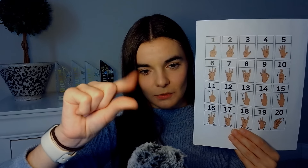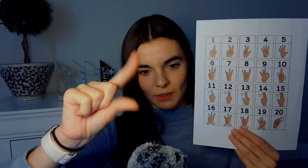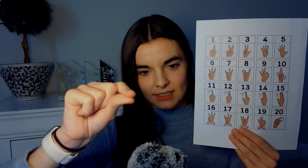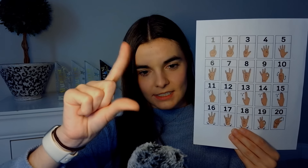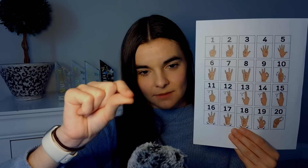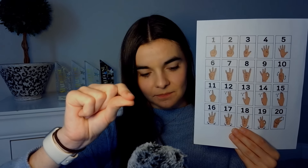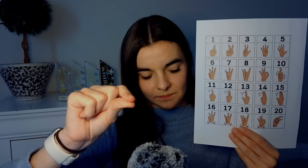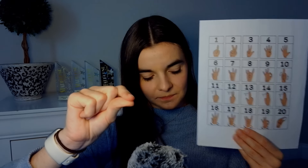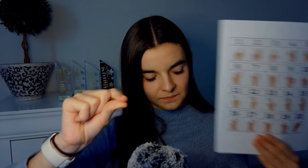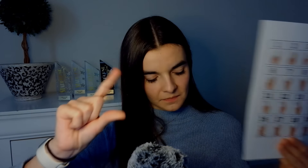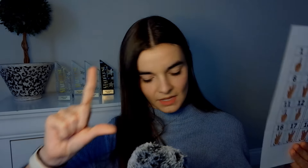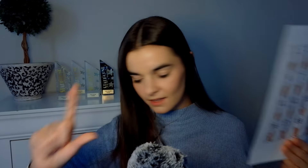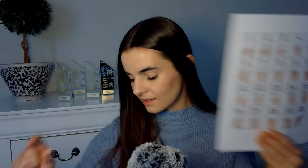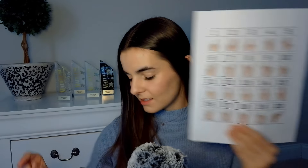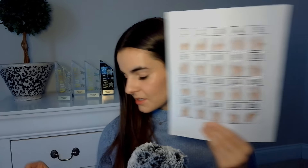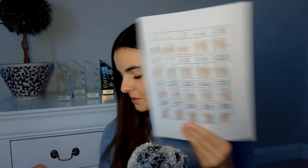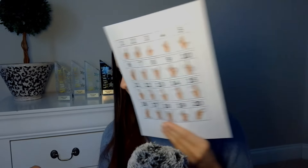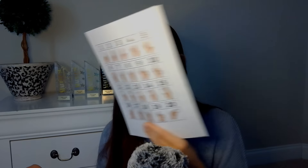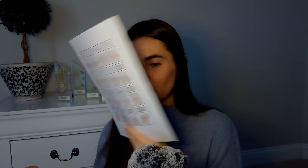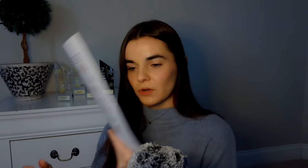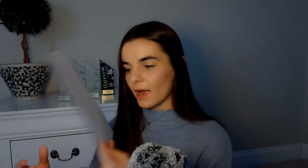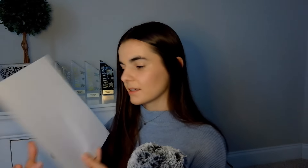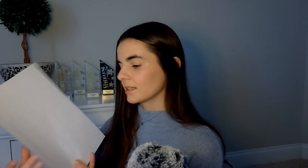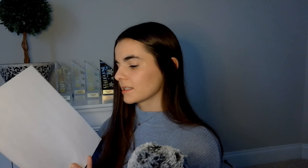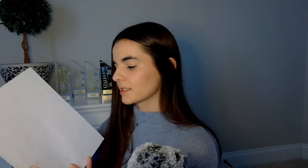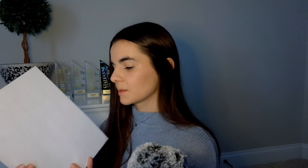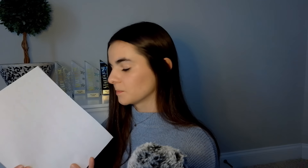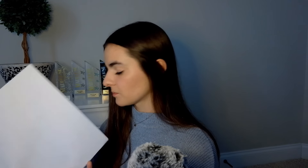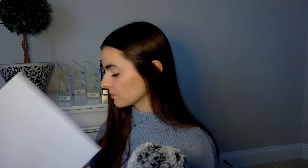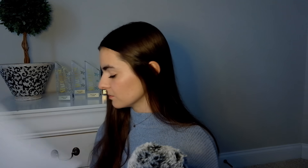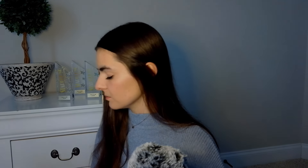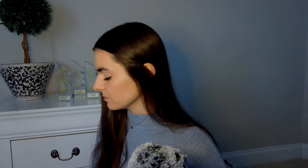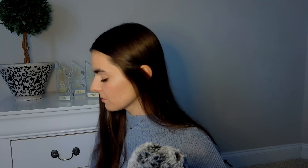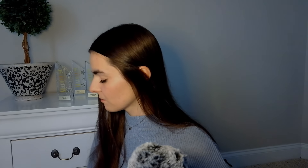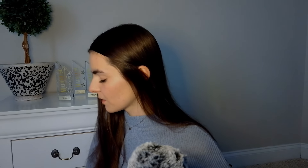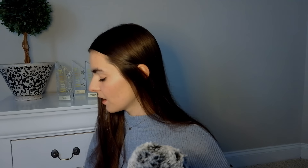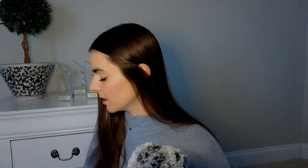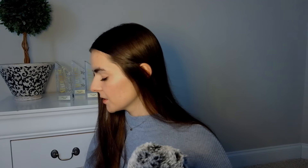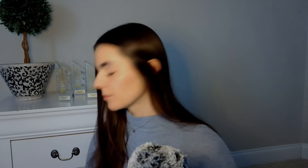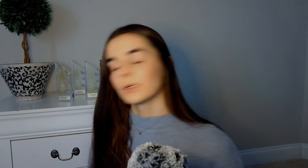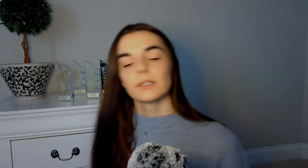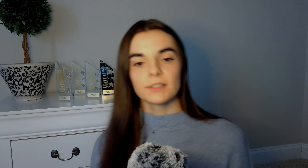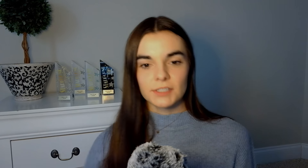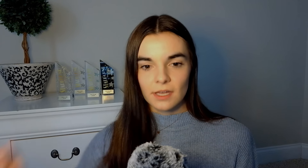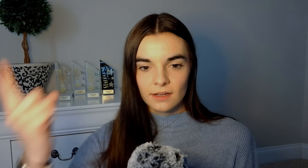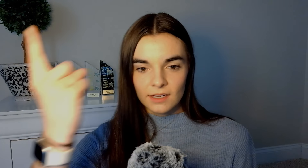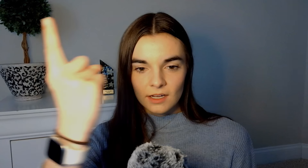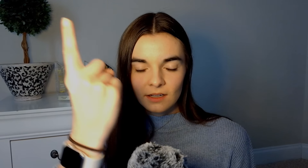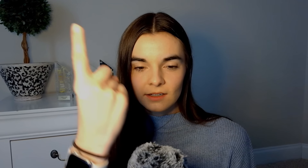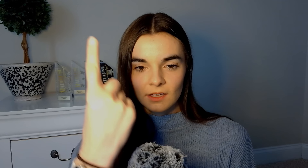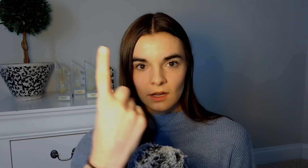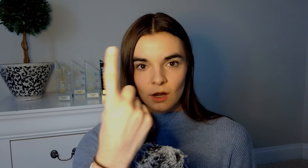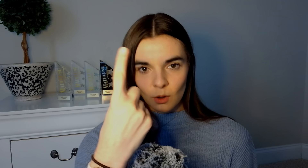20. So we can practice our numbers.